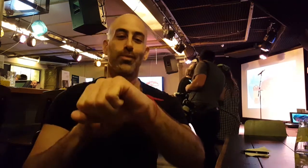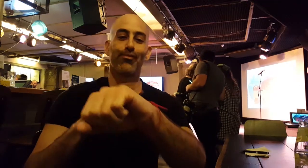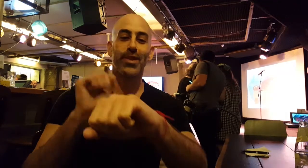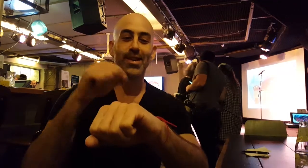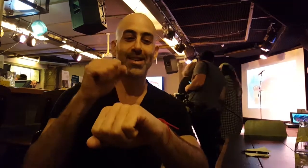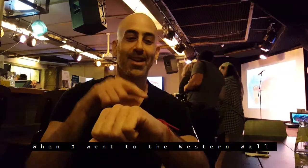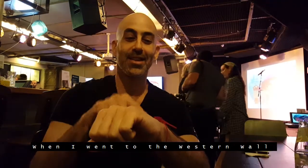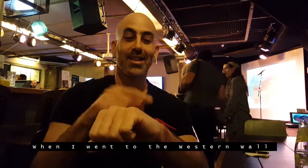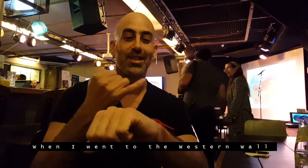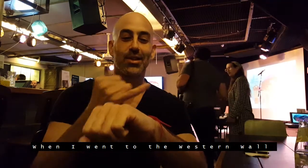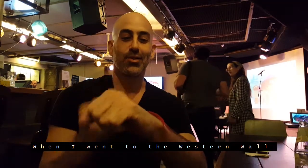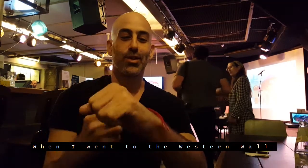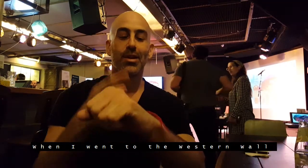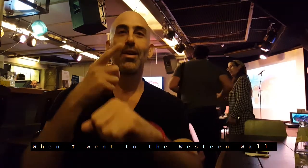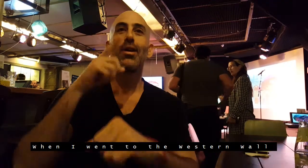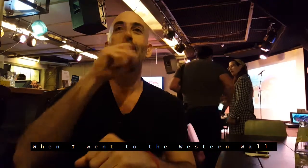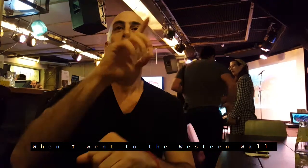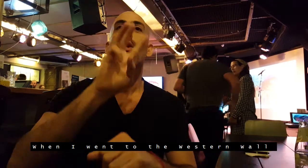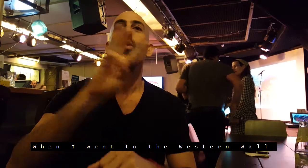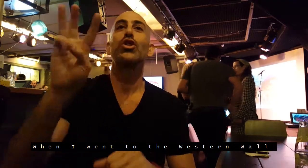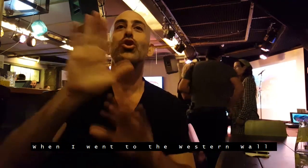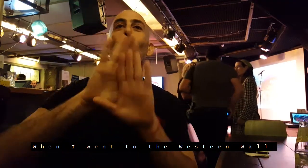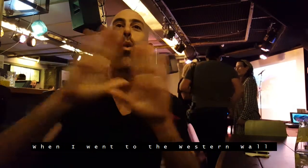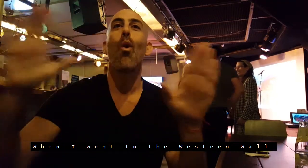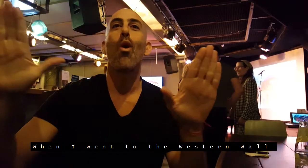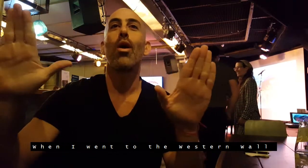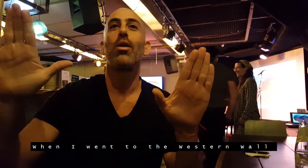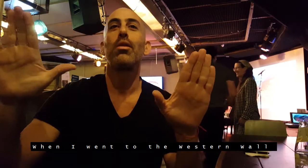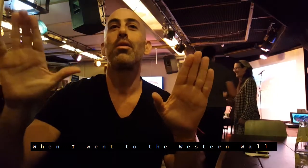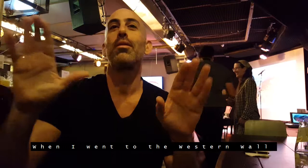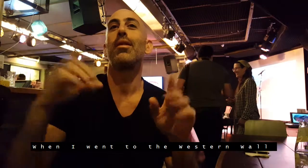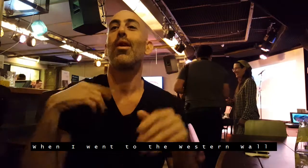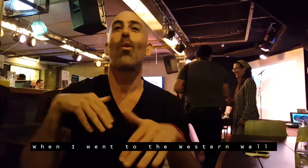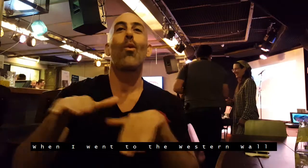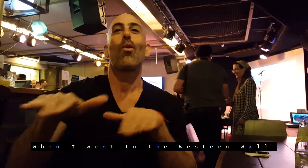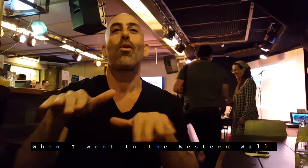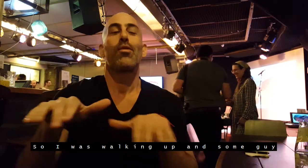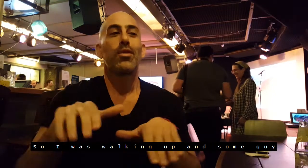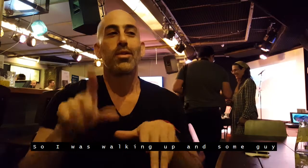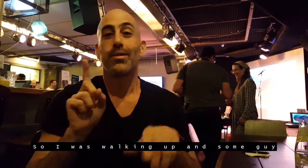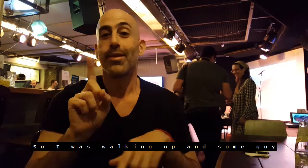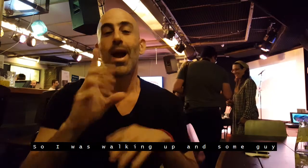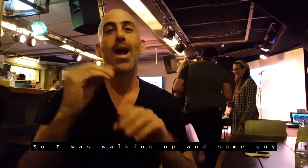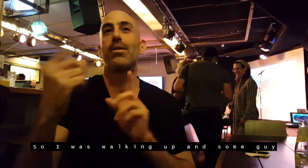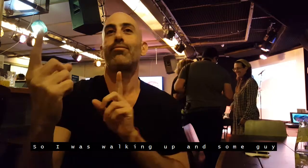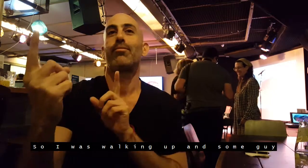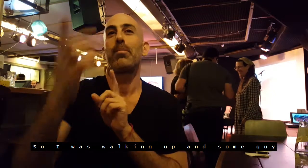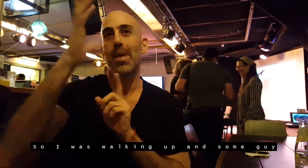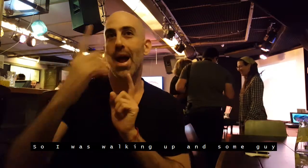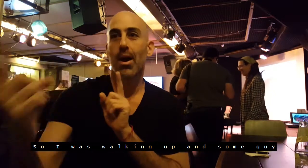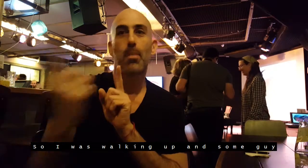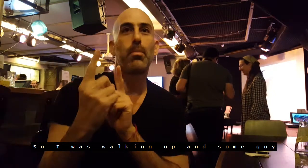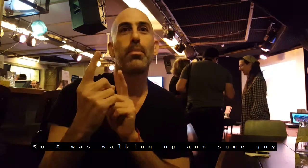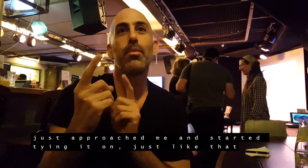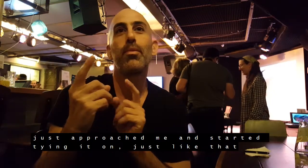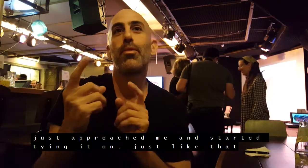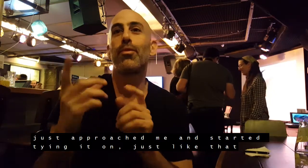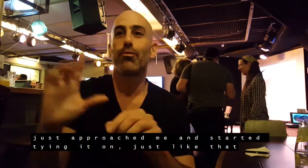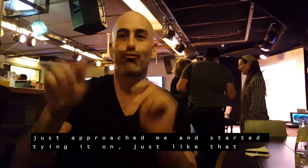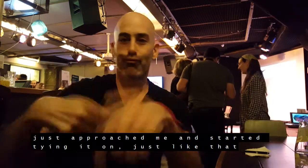Yeah. Yeah. When I went to the Western Wall, so I was walking up and some guy just approached me and he